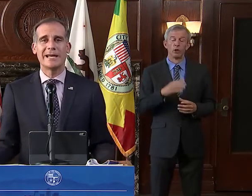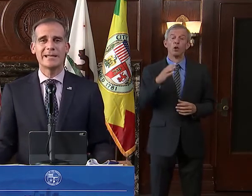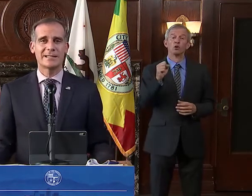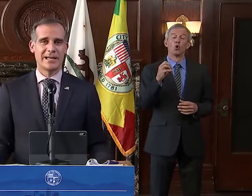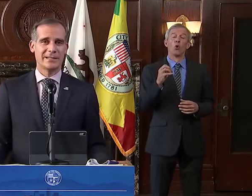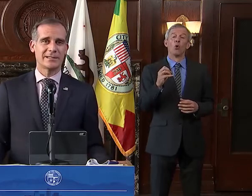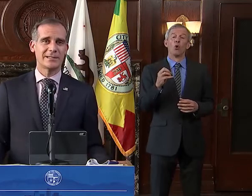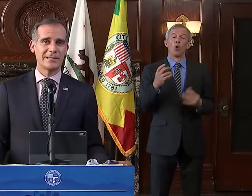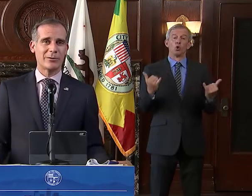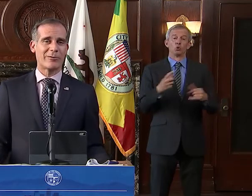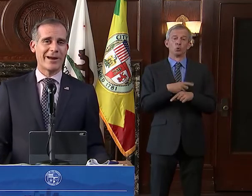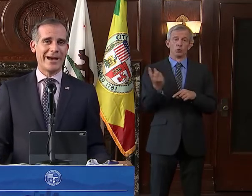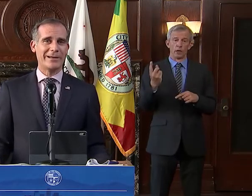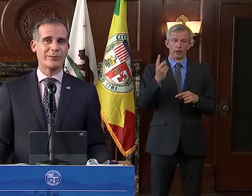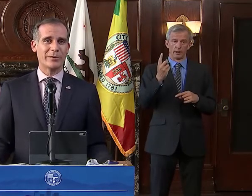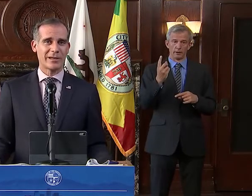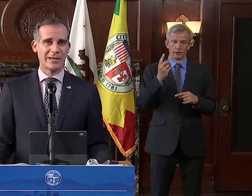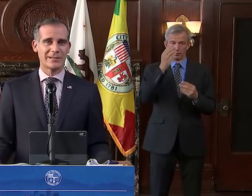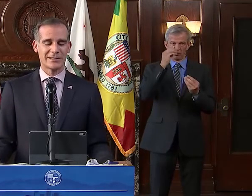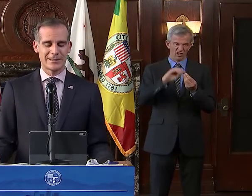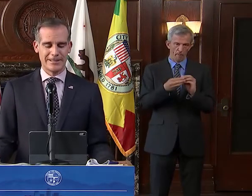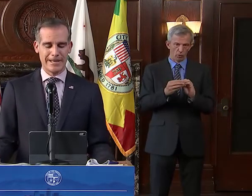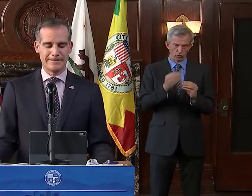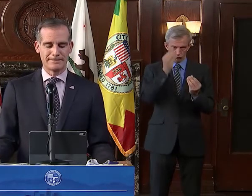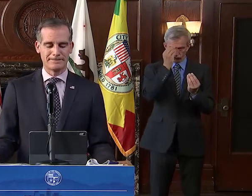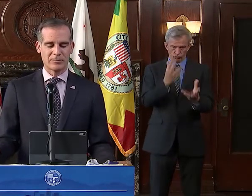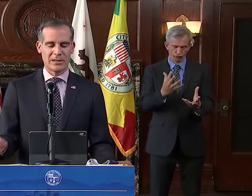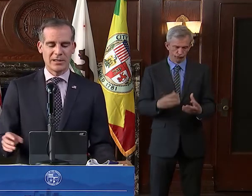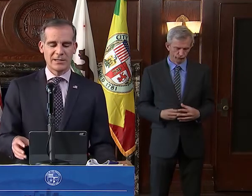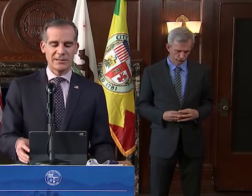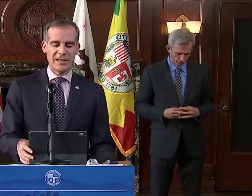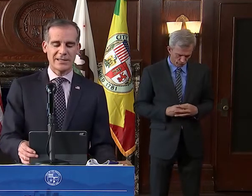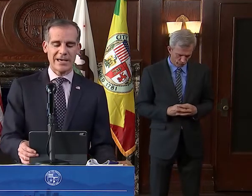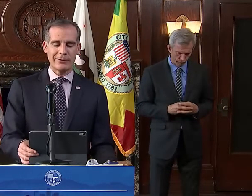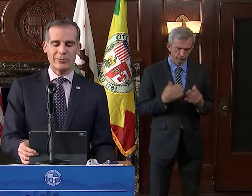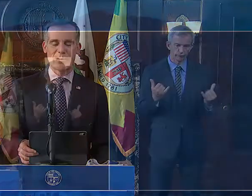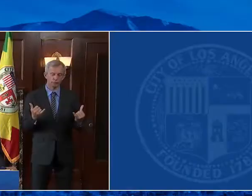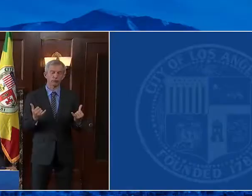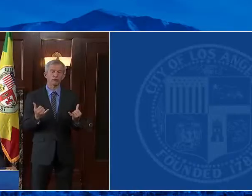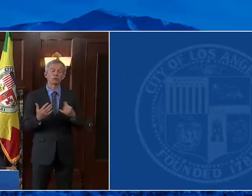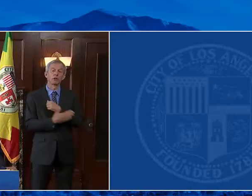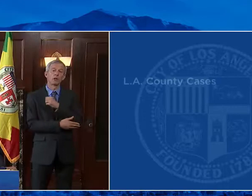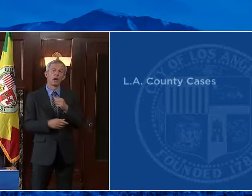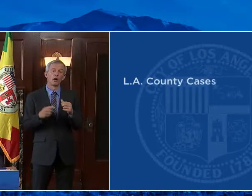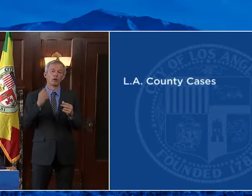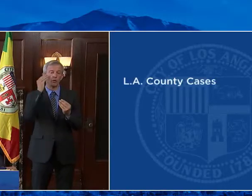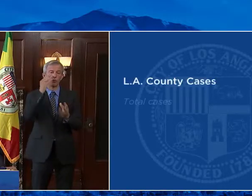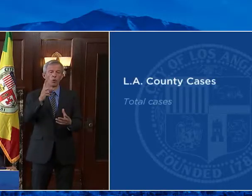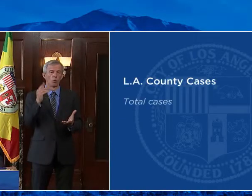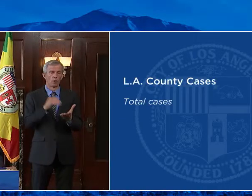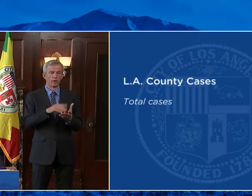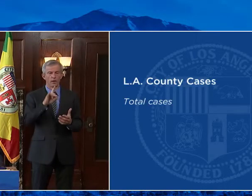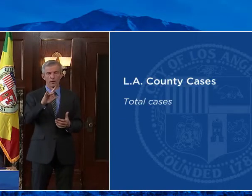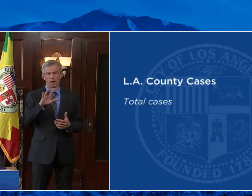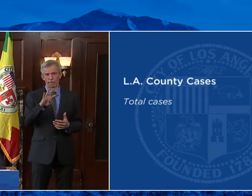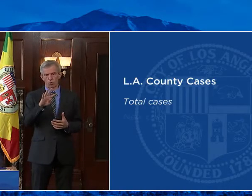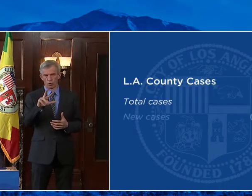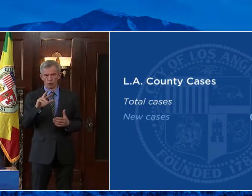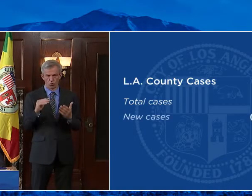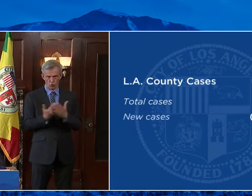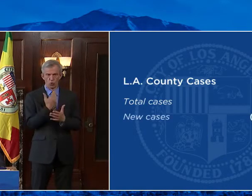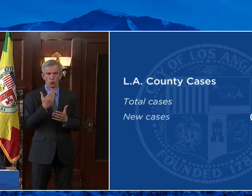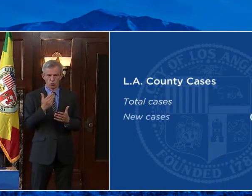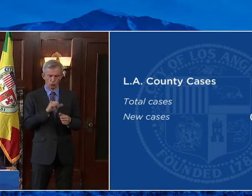to today's data to see where we're at with cases today. Today, the county reported 1,843 new